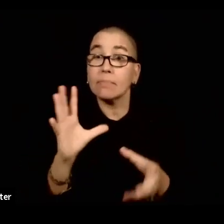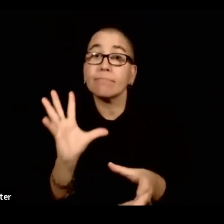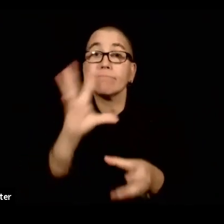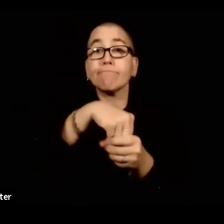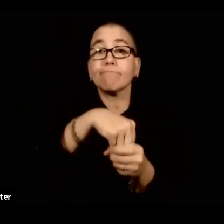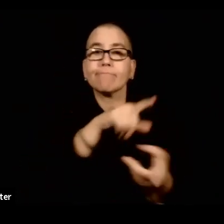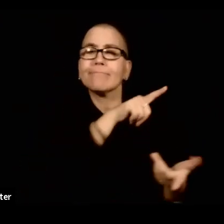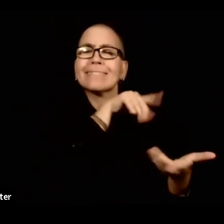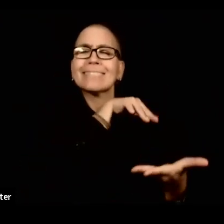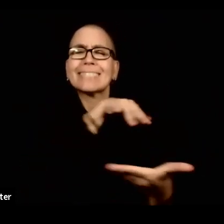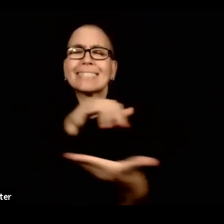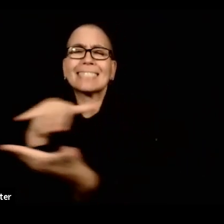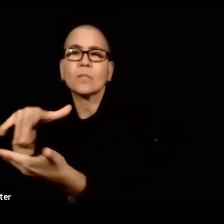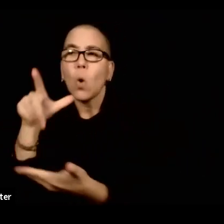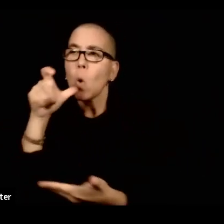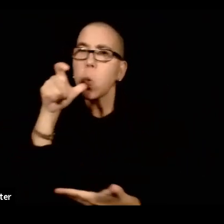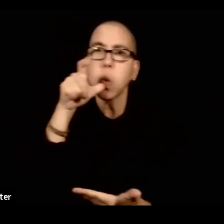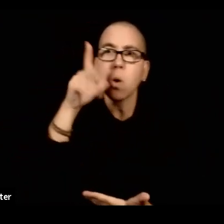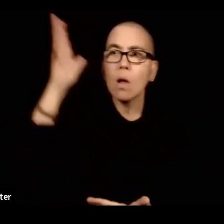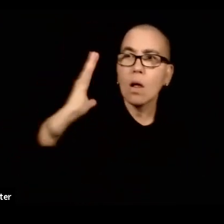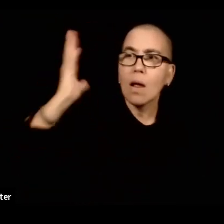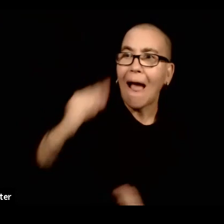that. Thank you.